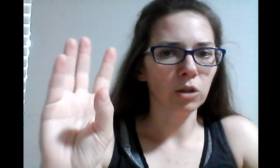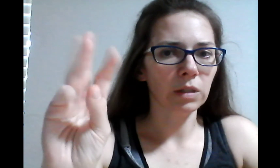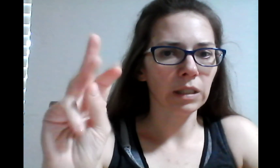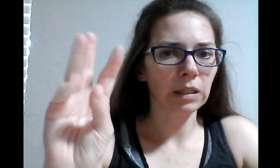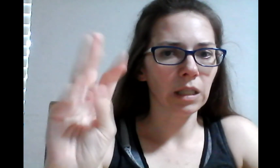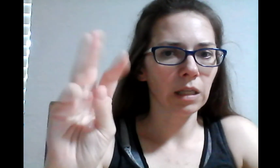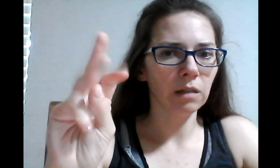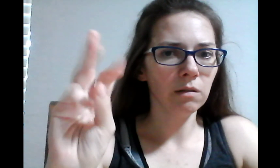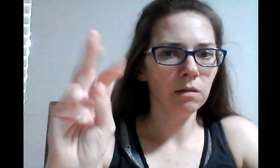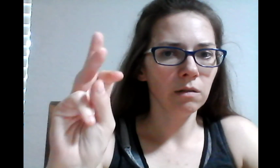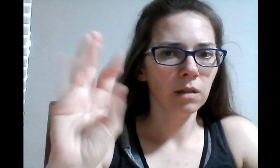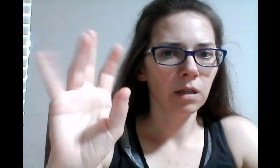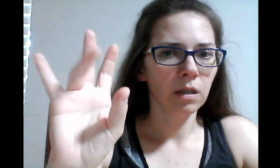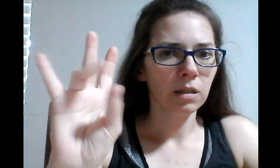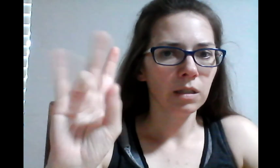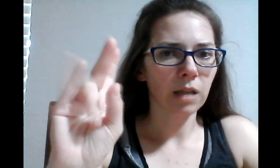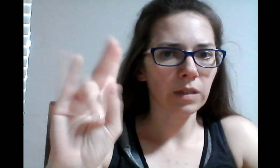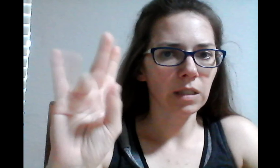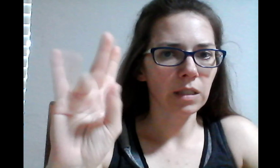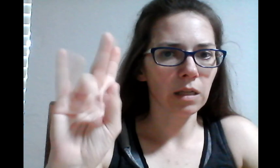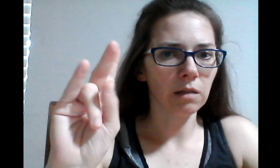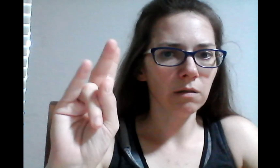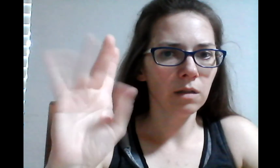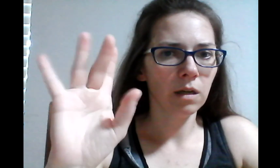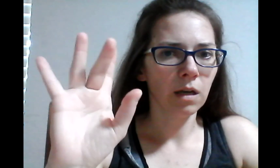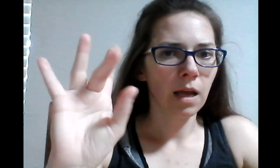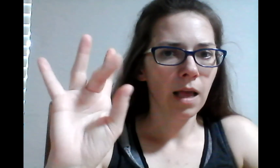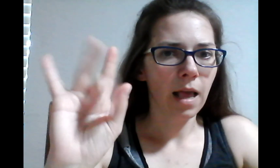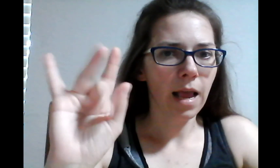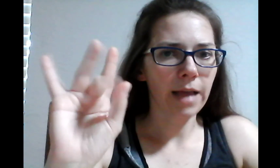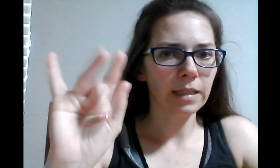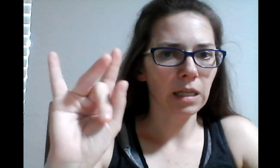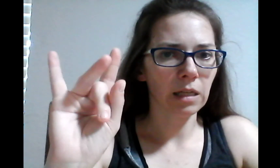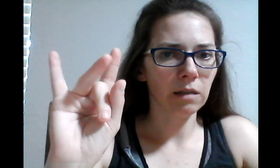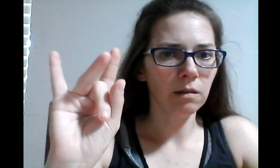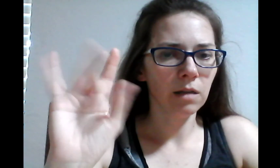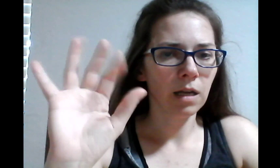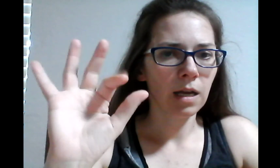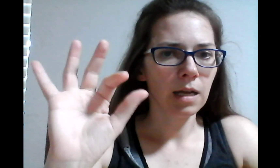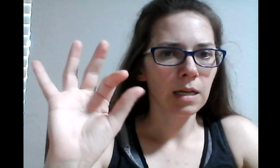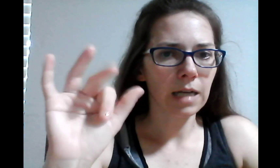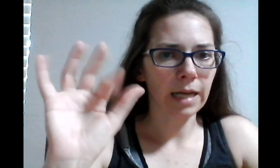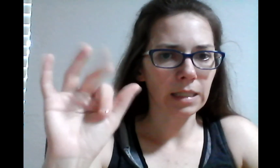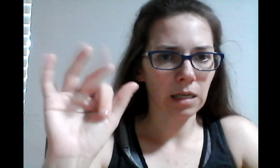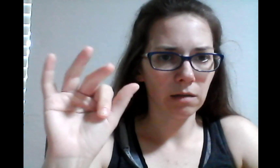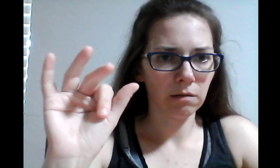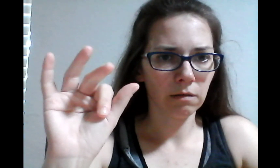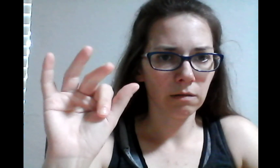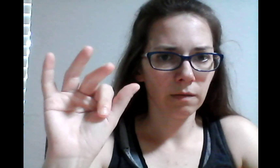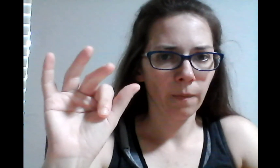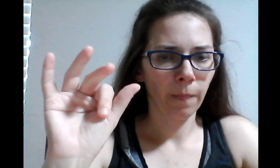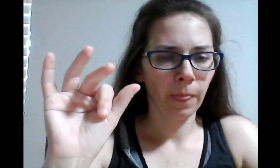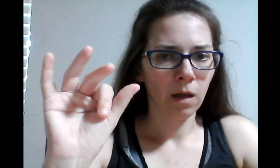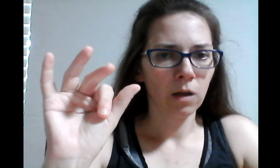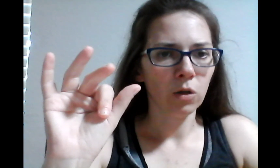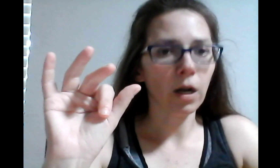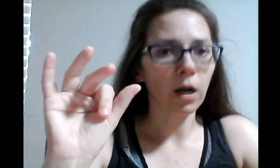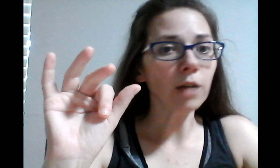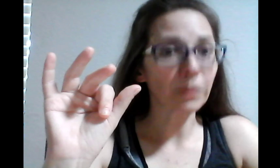16, 17, 18, 19. You can also